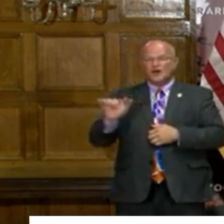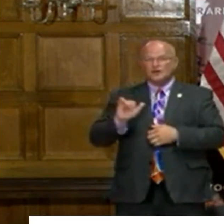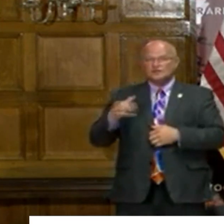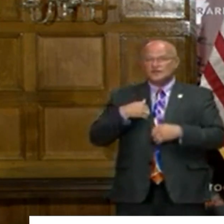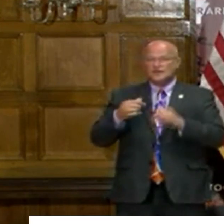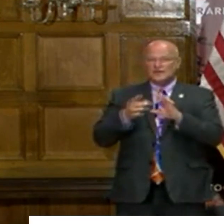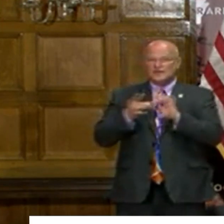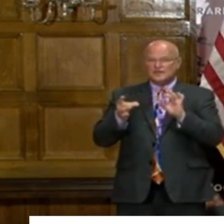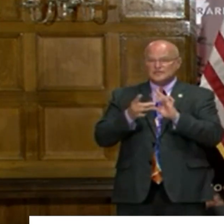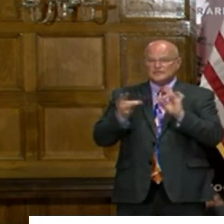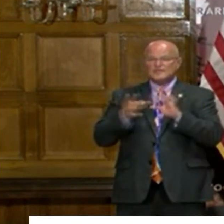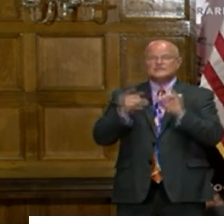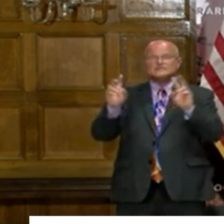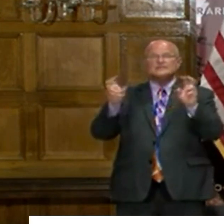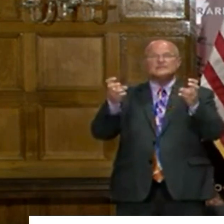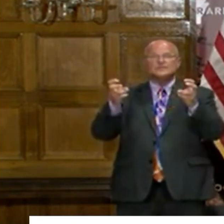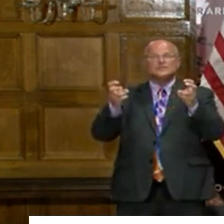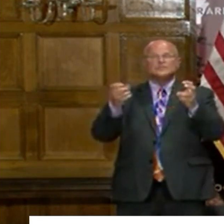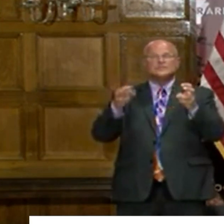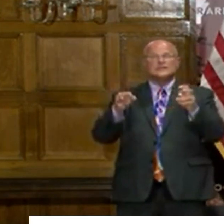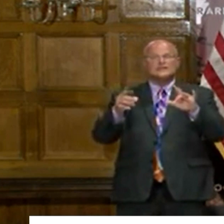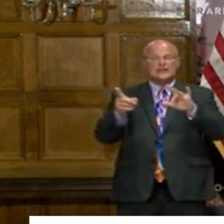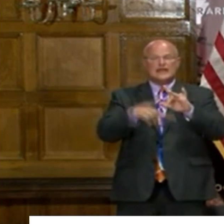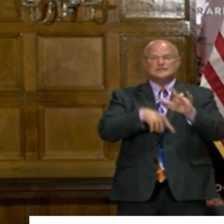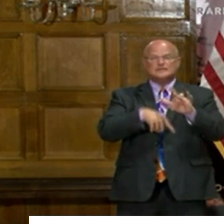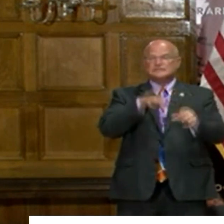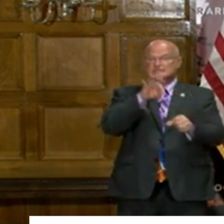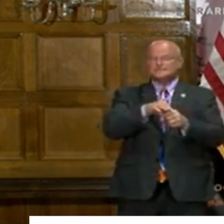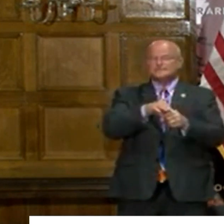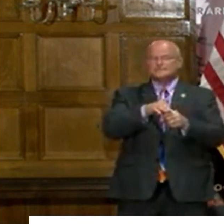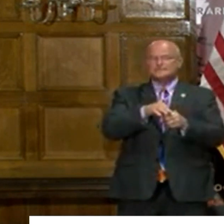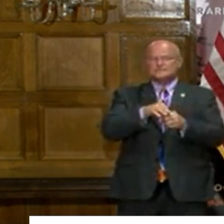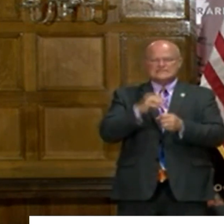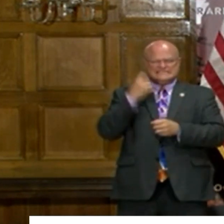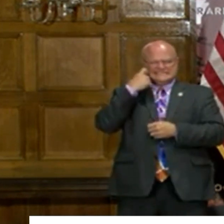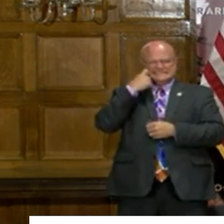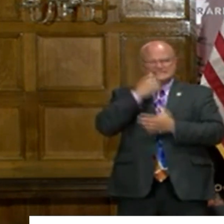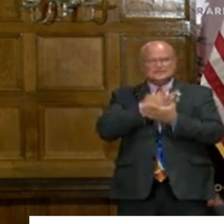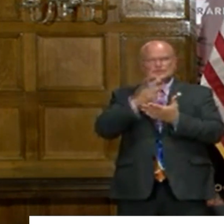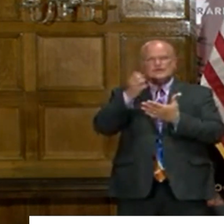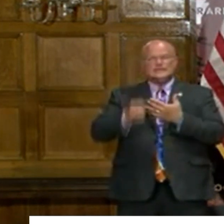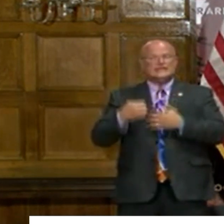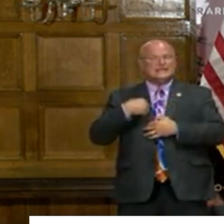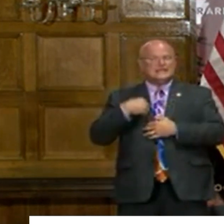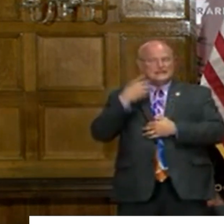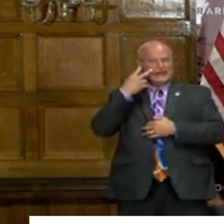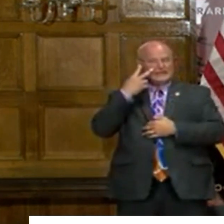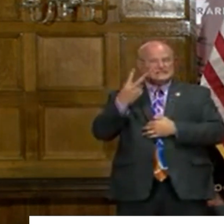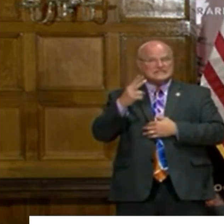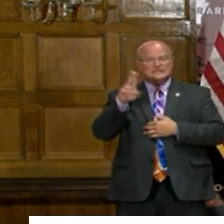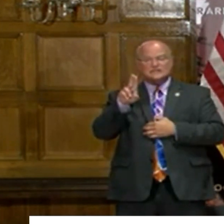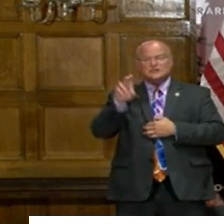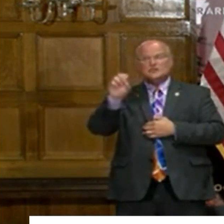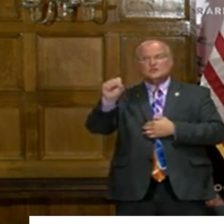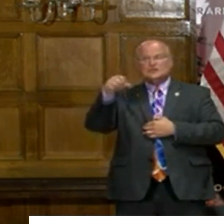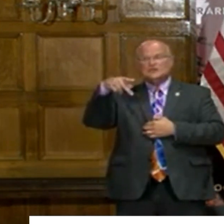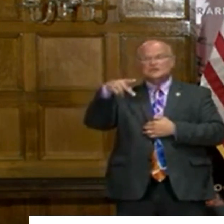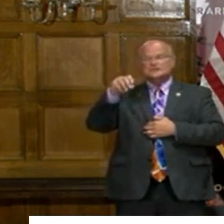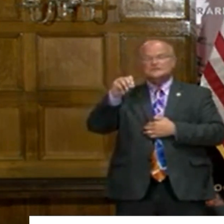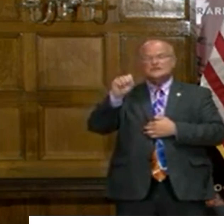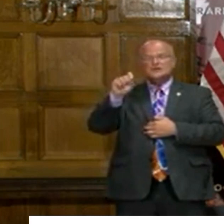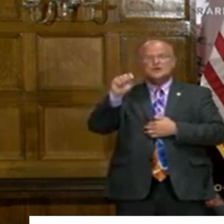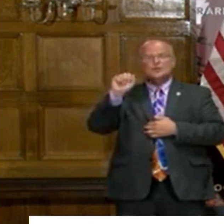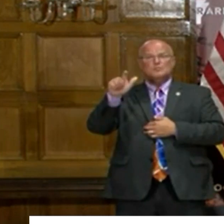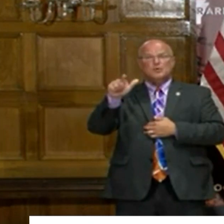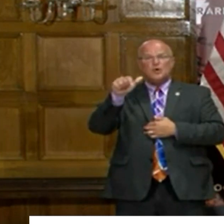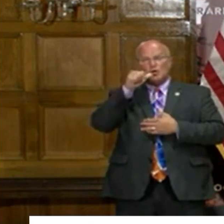that in terms of the absentee voting, I was asked that I'd seen the U.S. Postal Department's